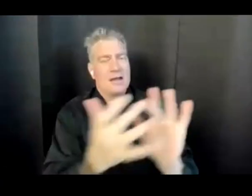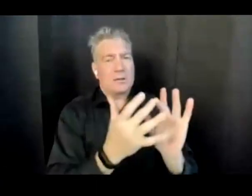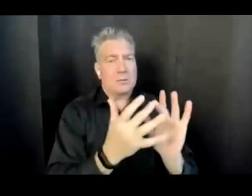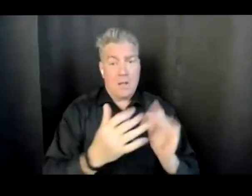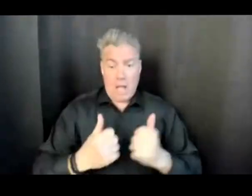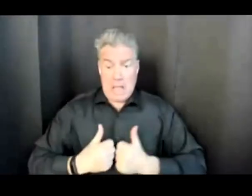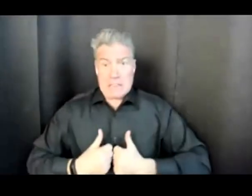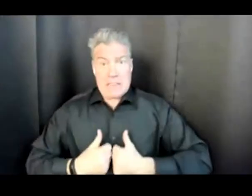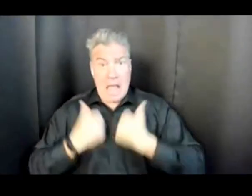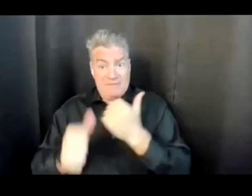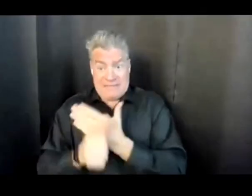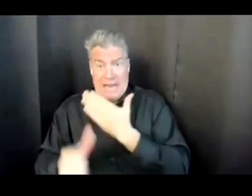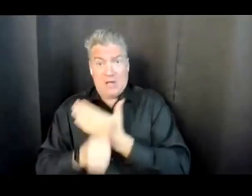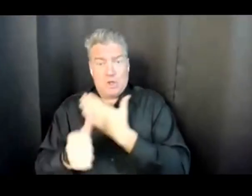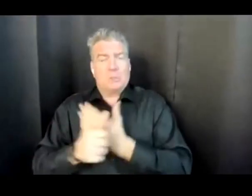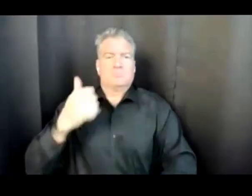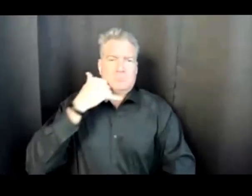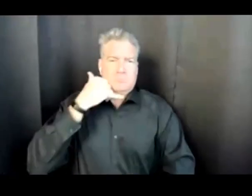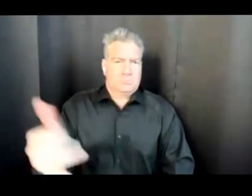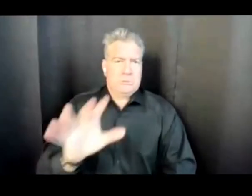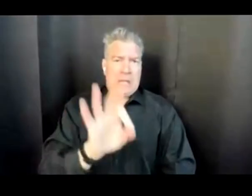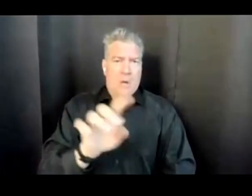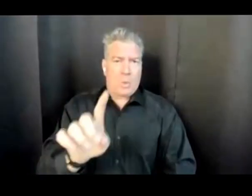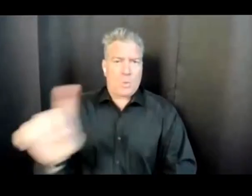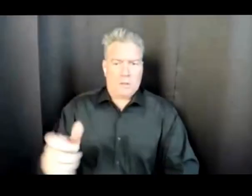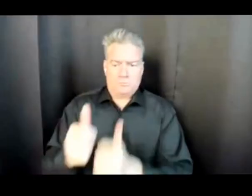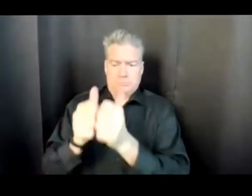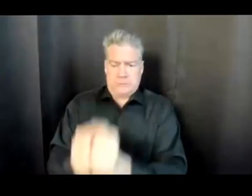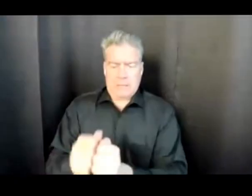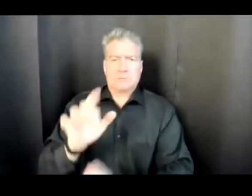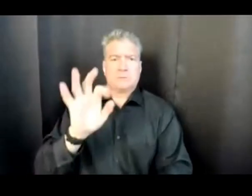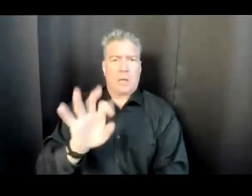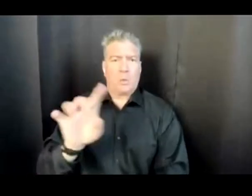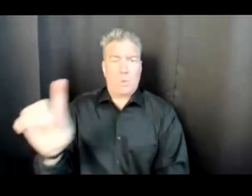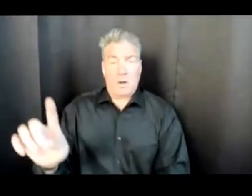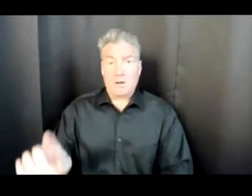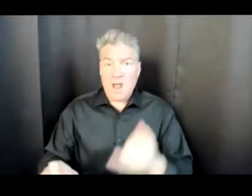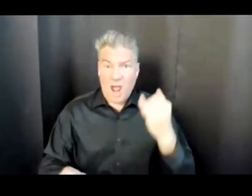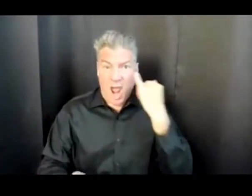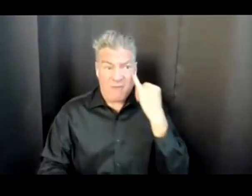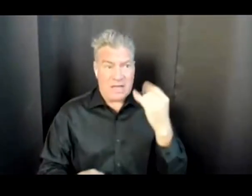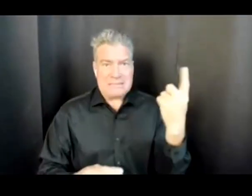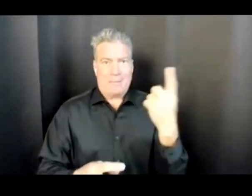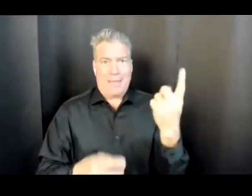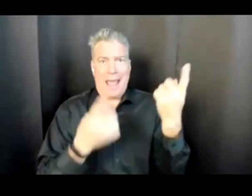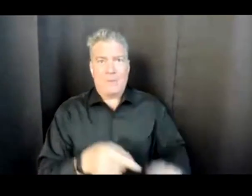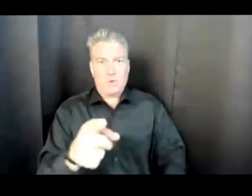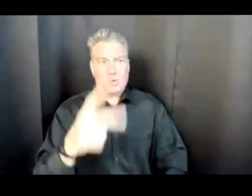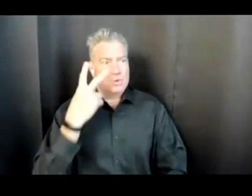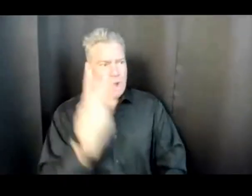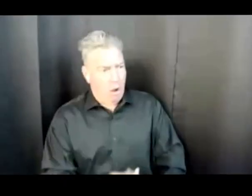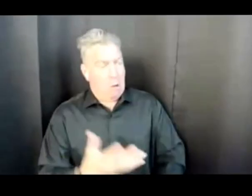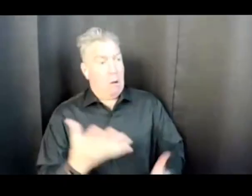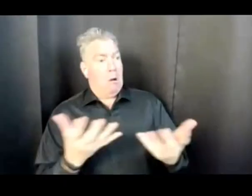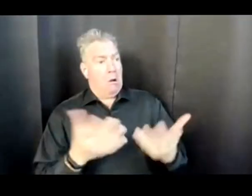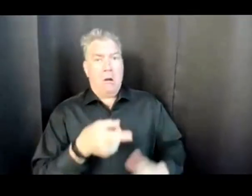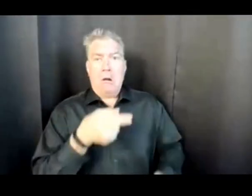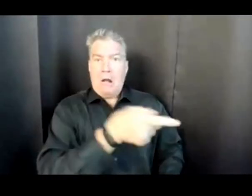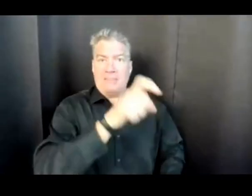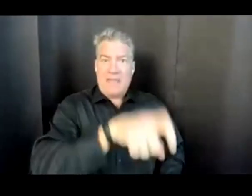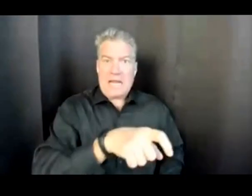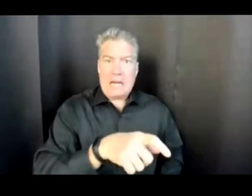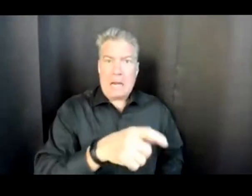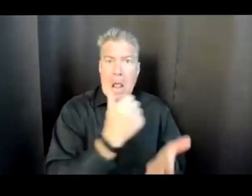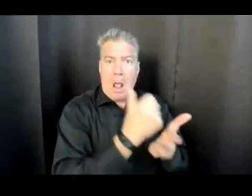call 911. If you need to check road conditions, report an incident, or request road assistance, call